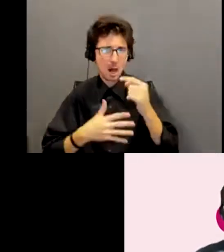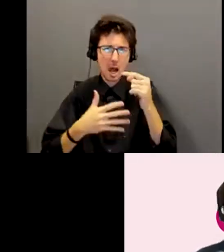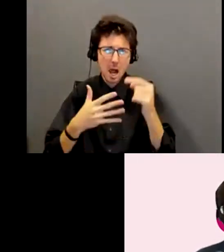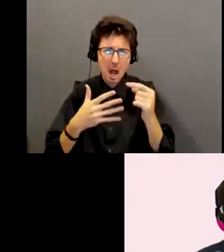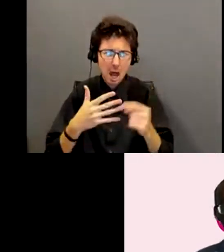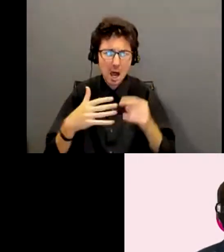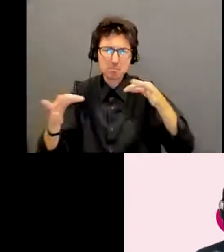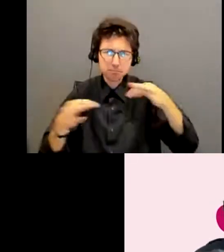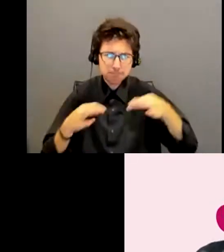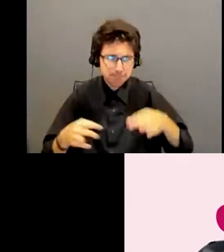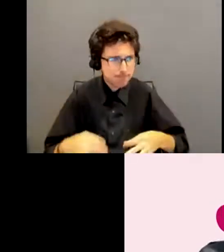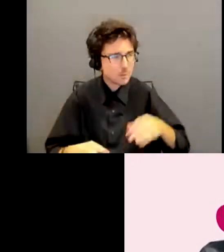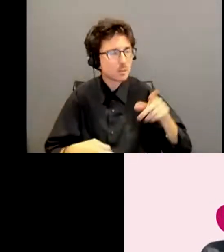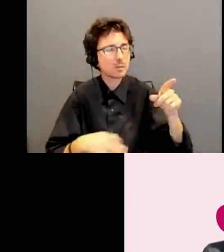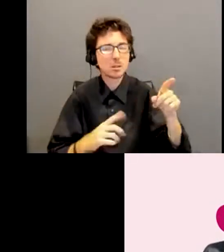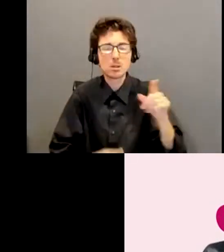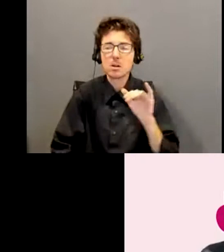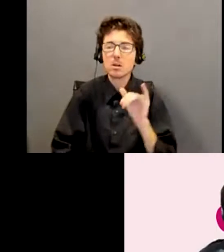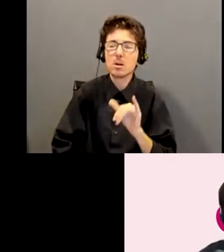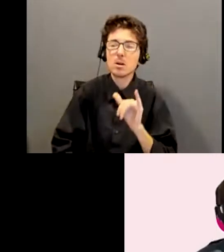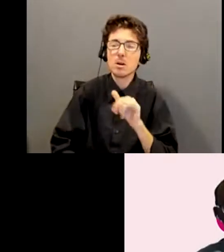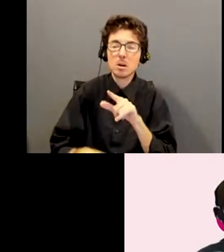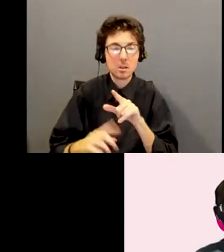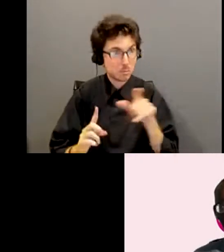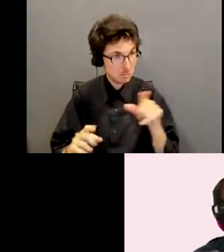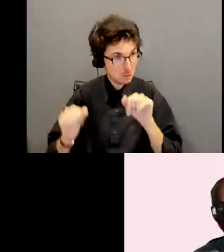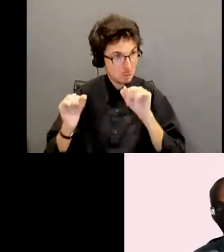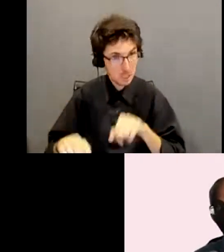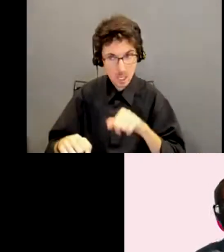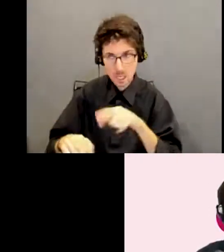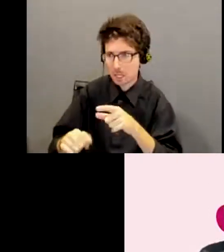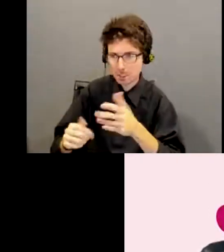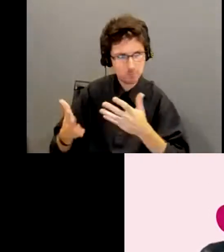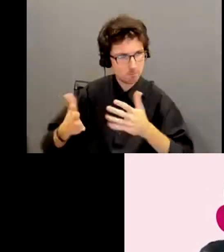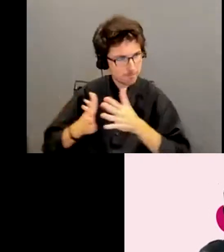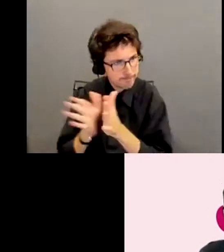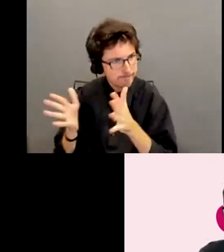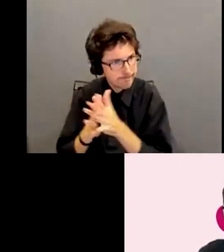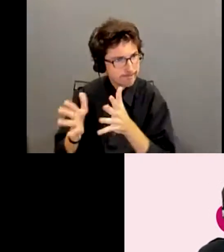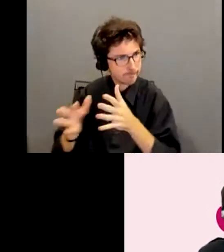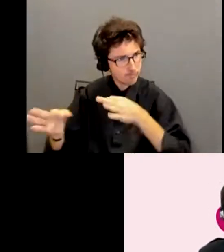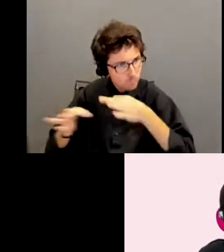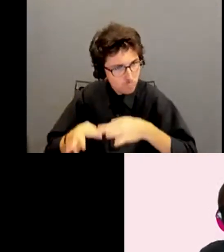their kids in the better way, not not to be in the first,